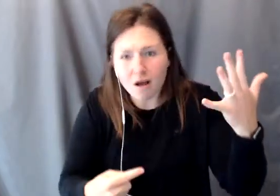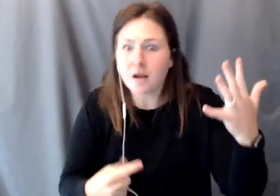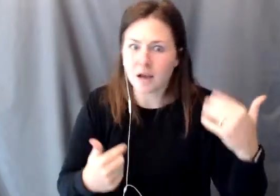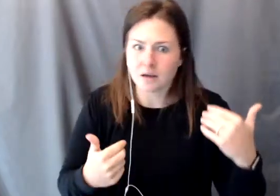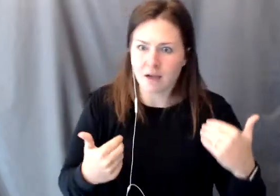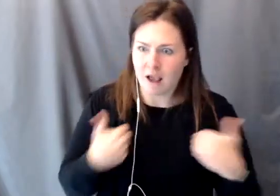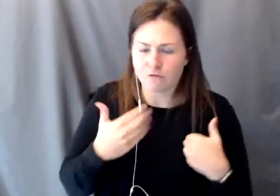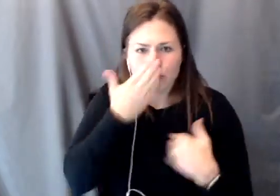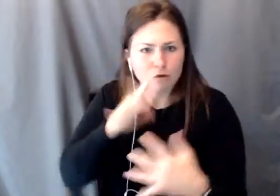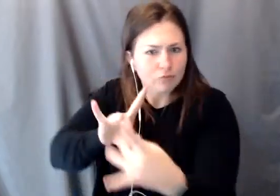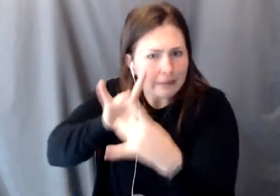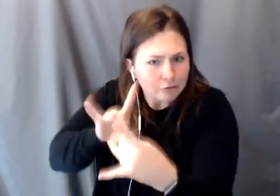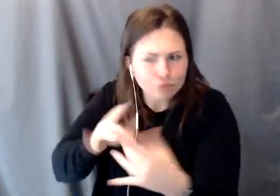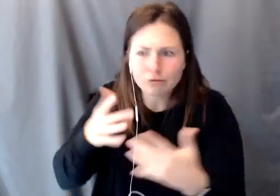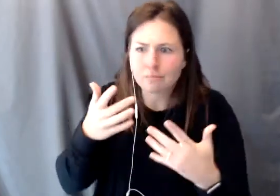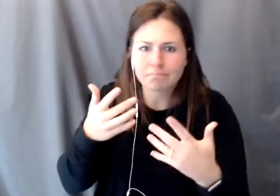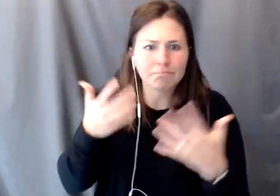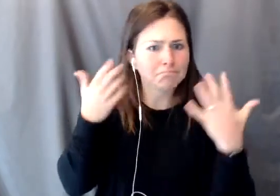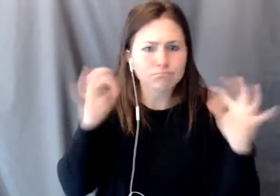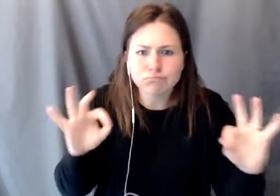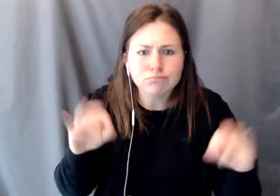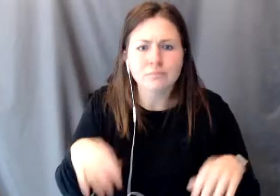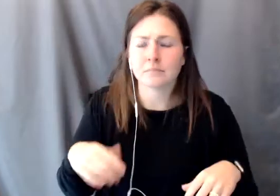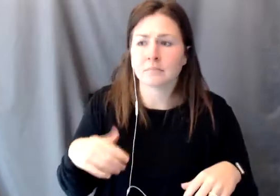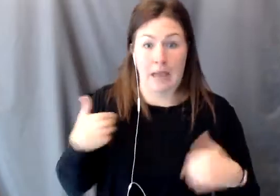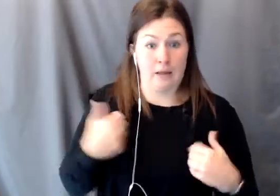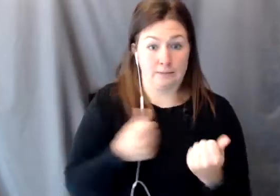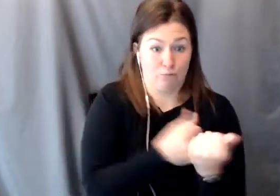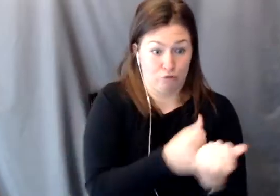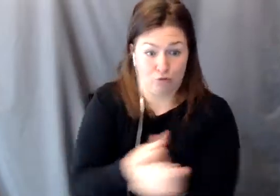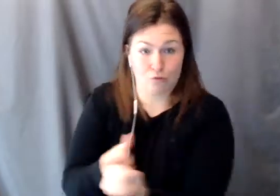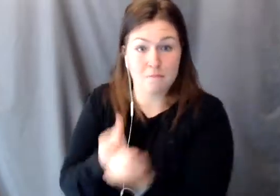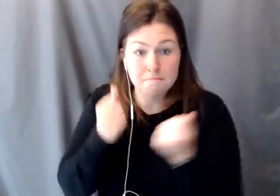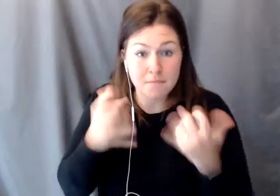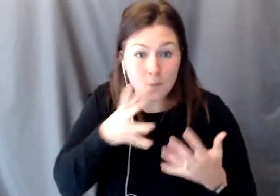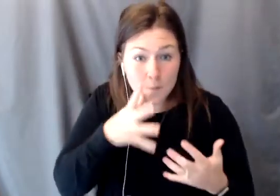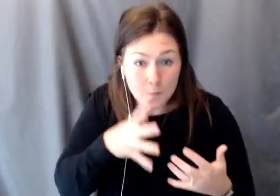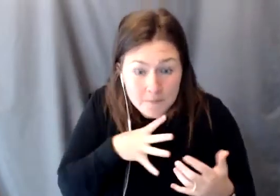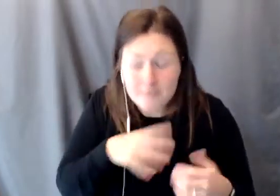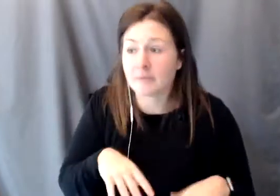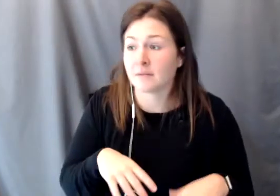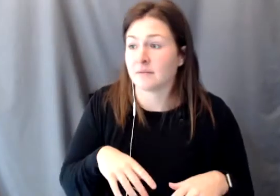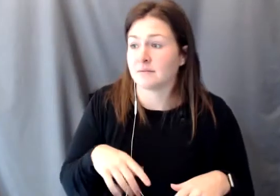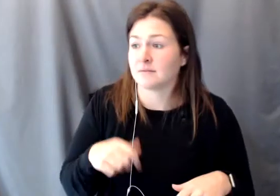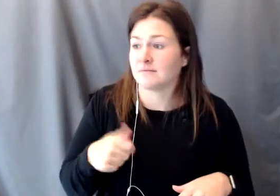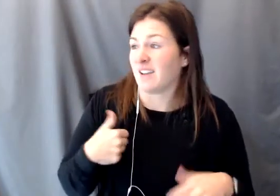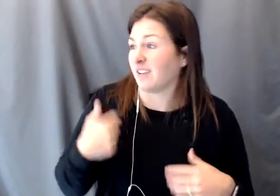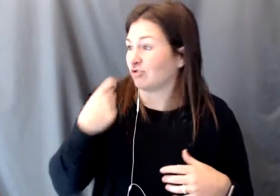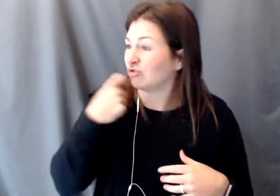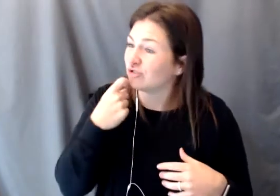with. I had women I sponsored. You know, I just finished like a certain, you know, kind of a